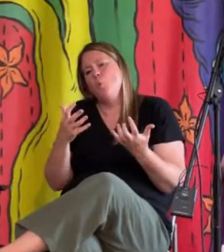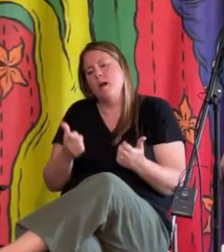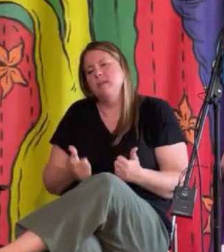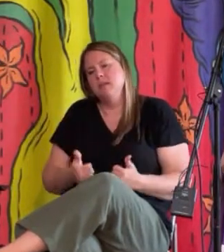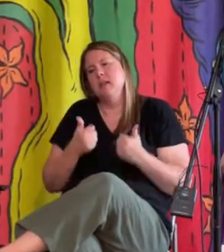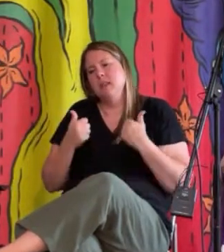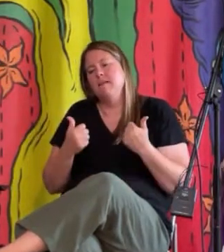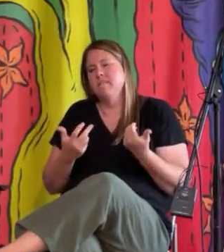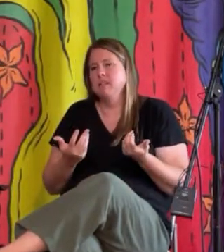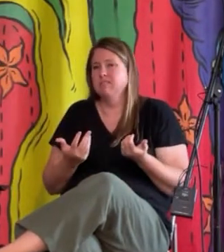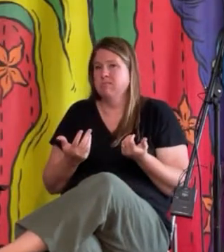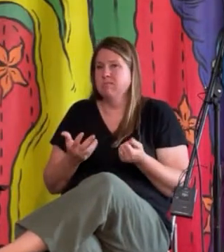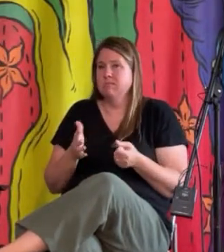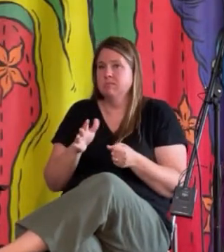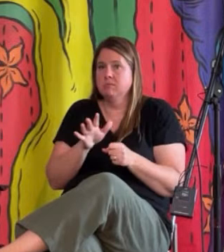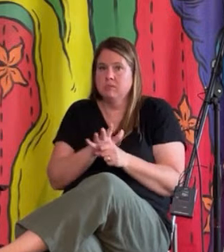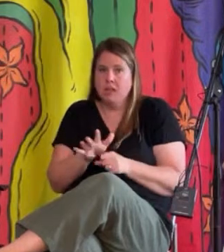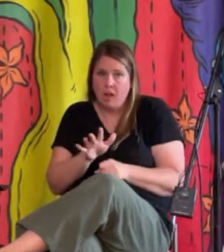Enough?